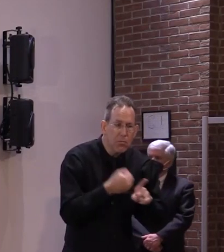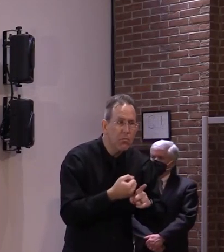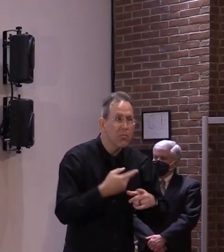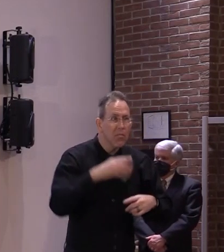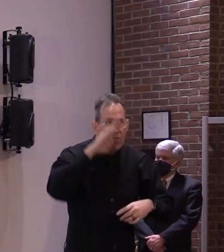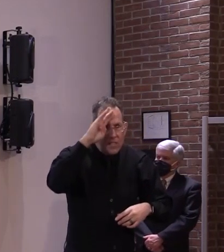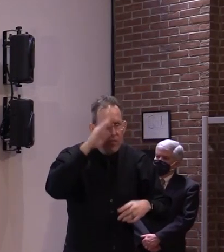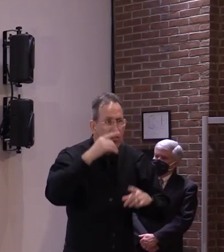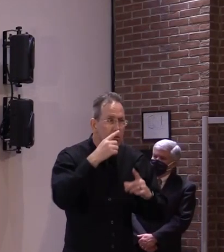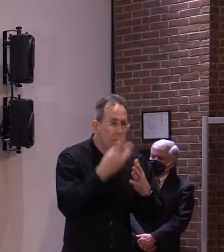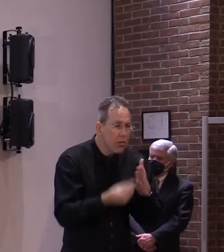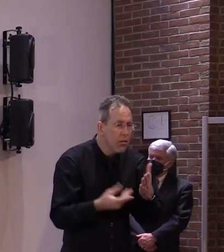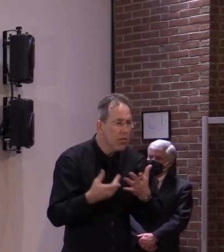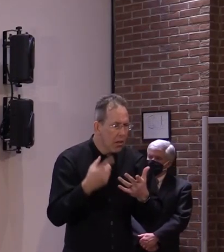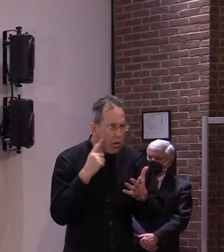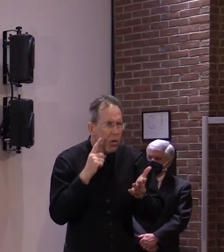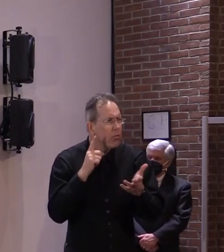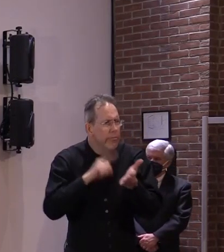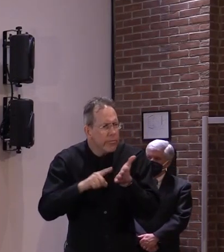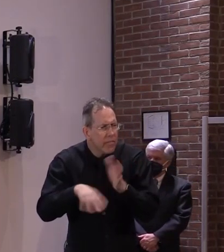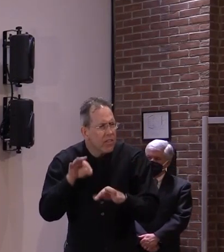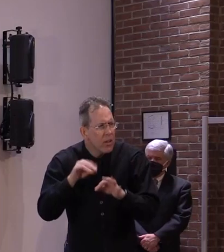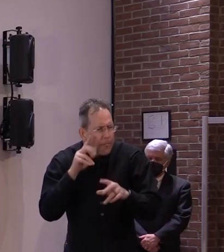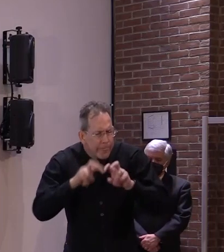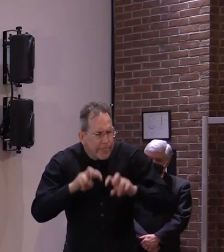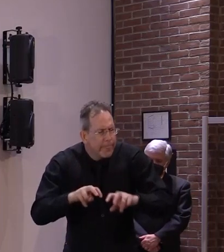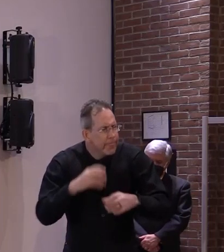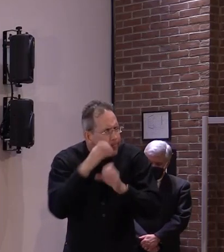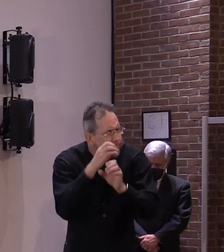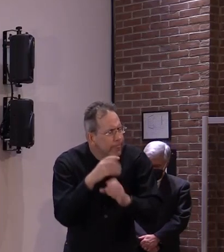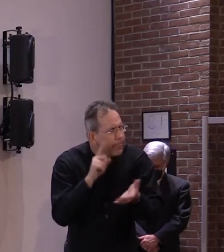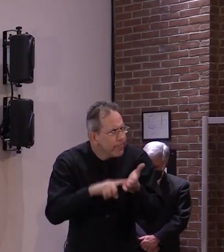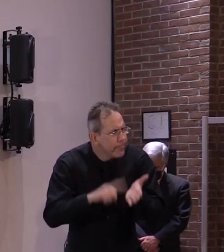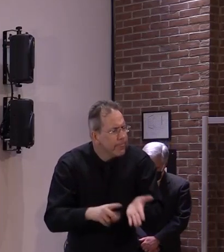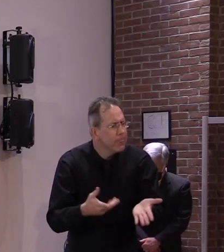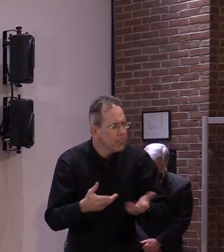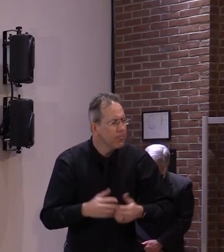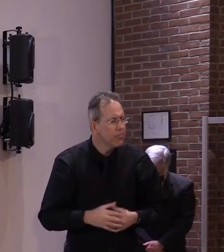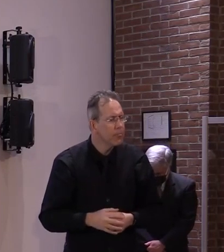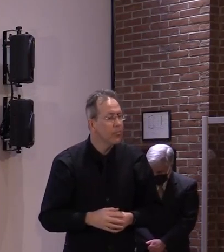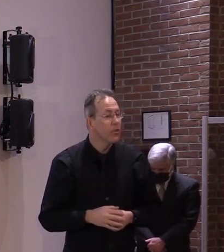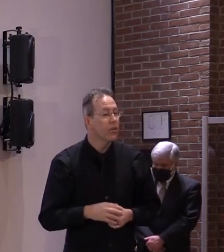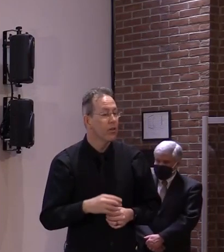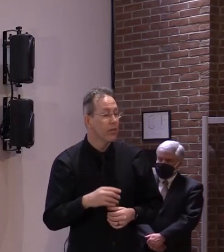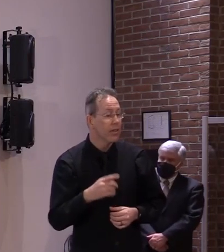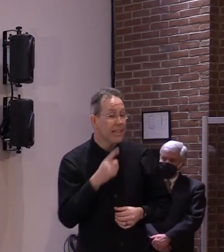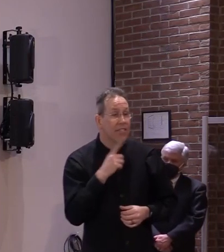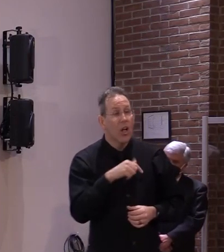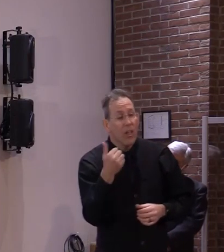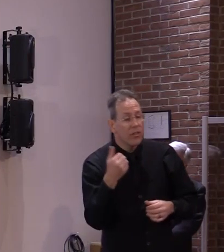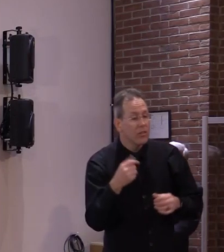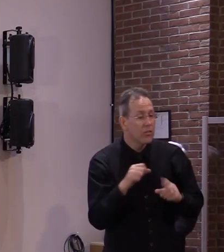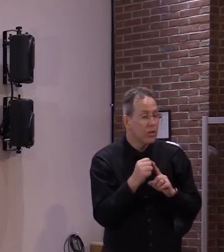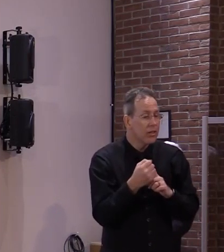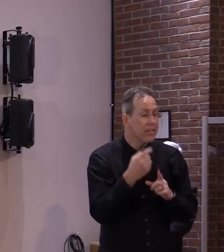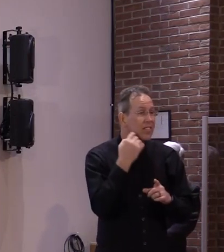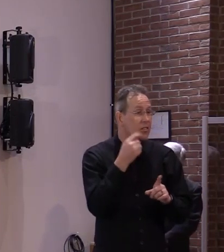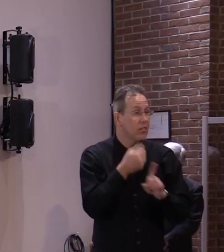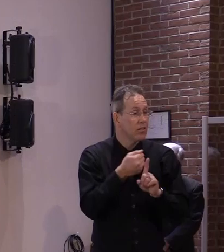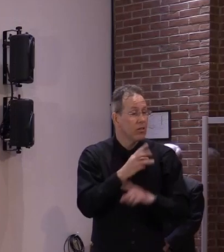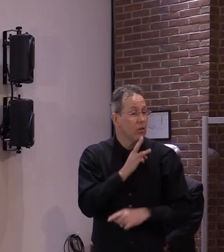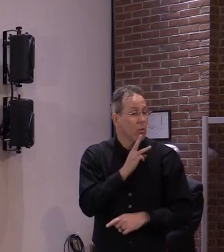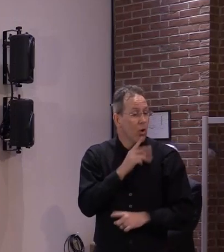a final criteria last week, which was if wastewater sampling had shown any